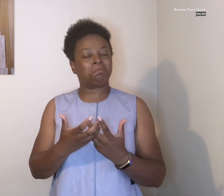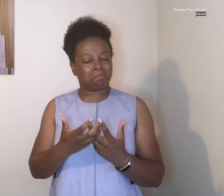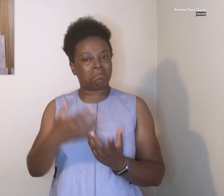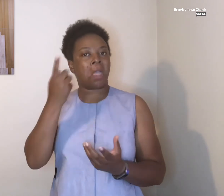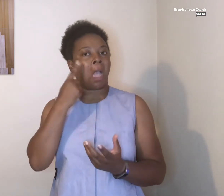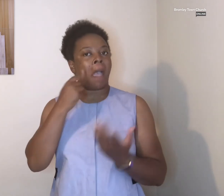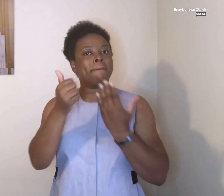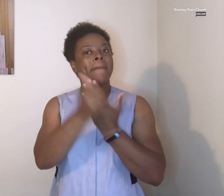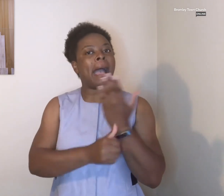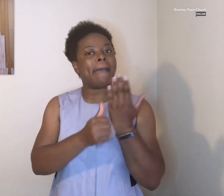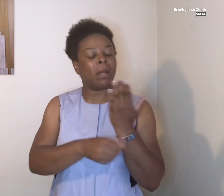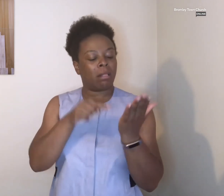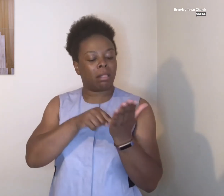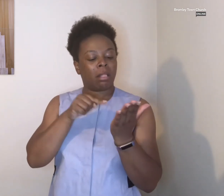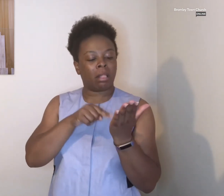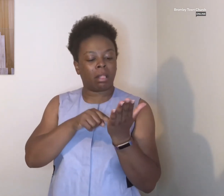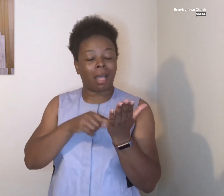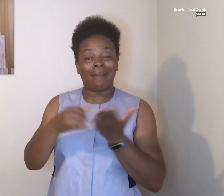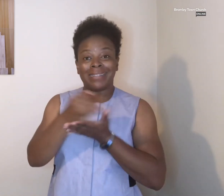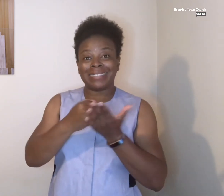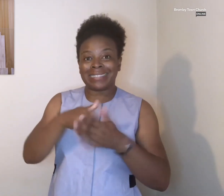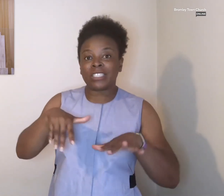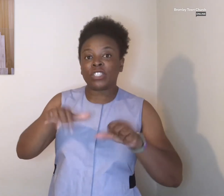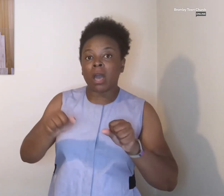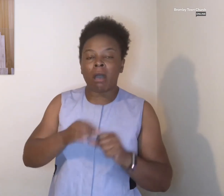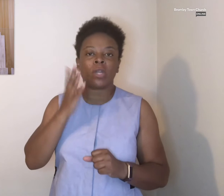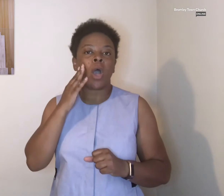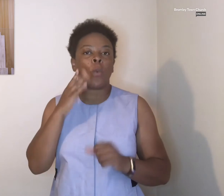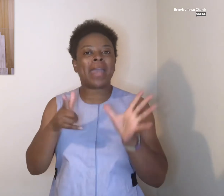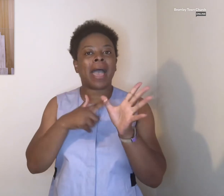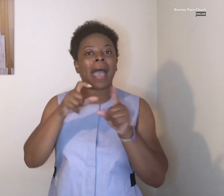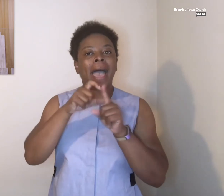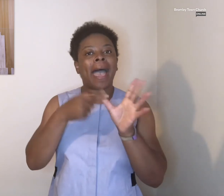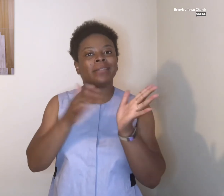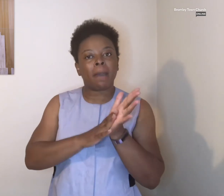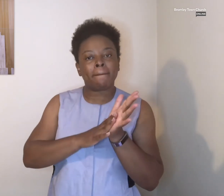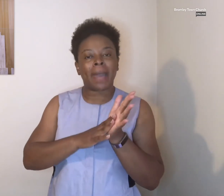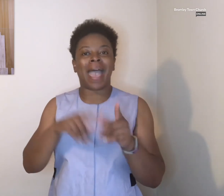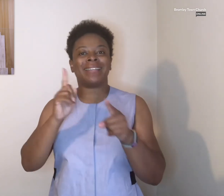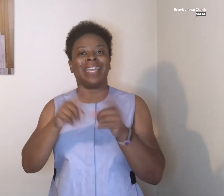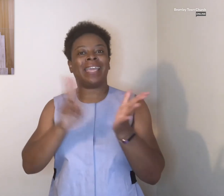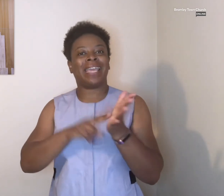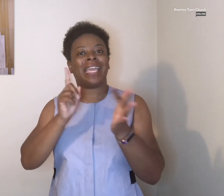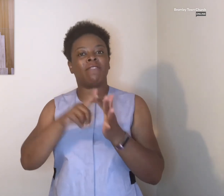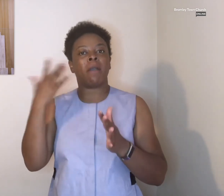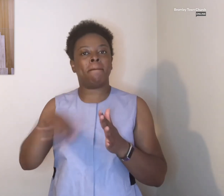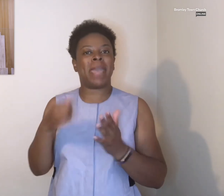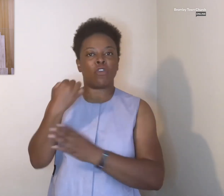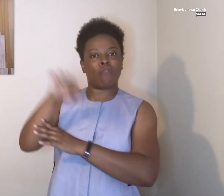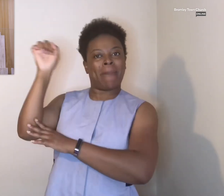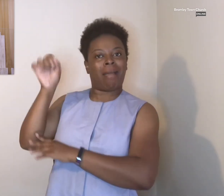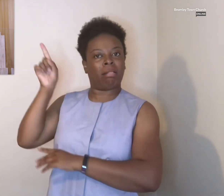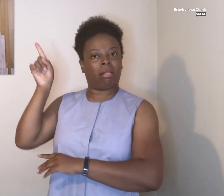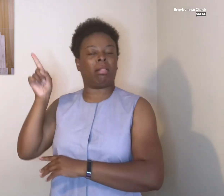sin entered the world when Adam and Eve were first created and they rebelled against God's command. And this first